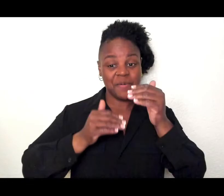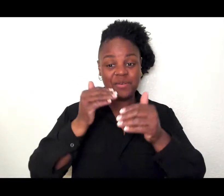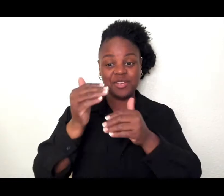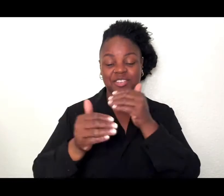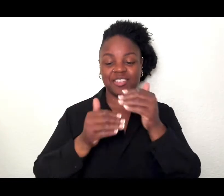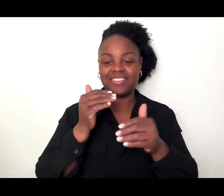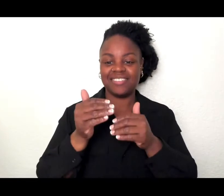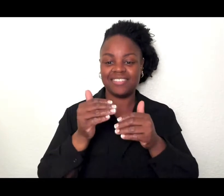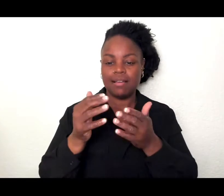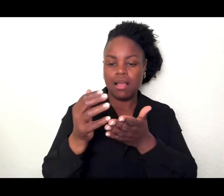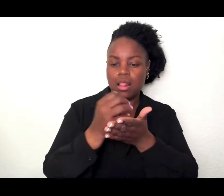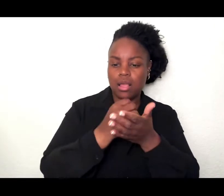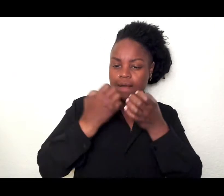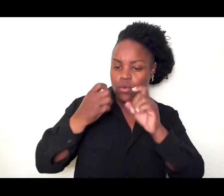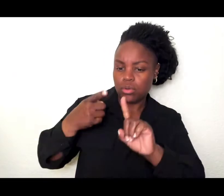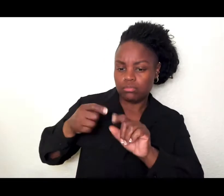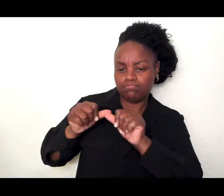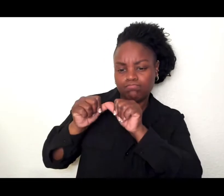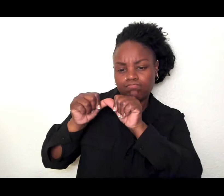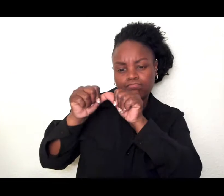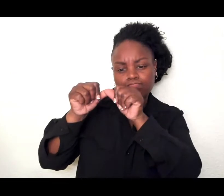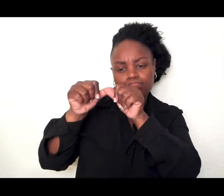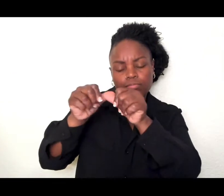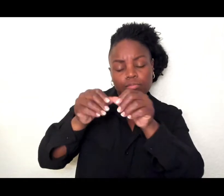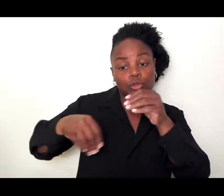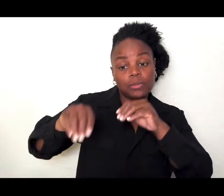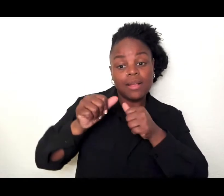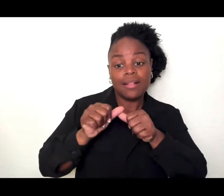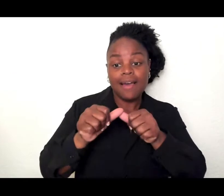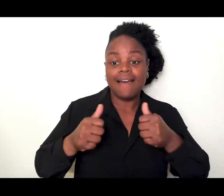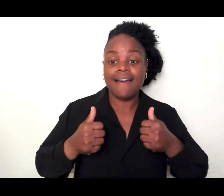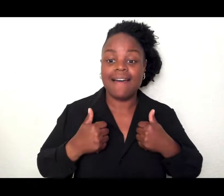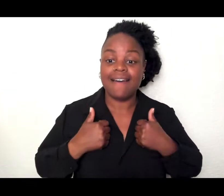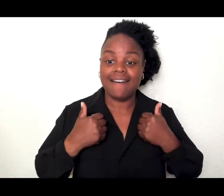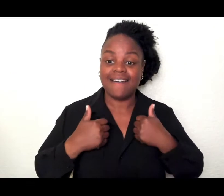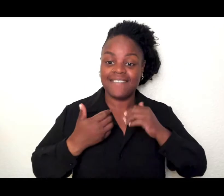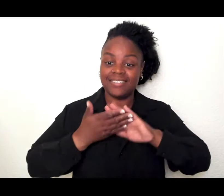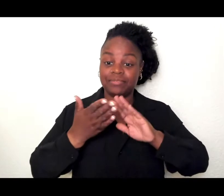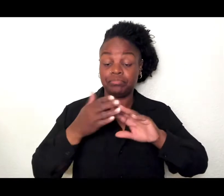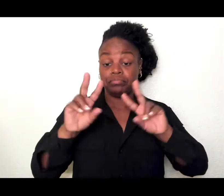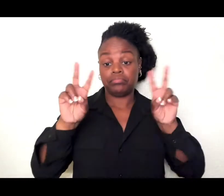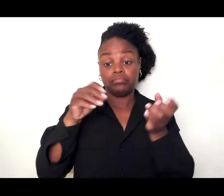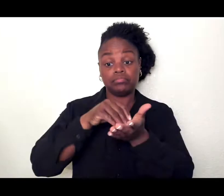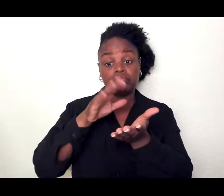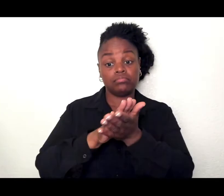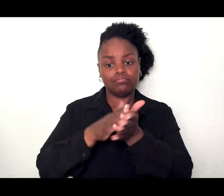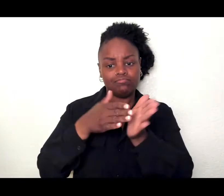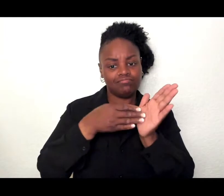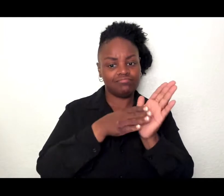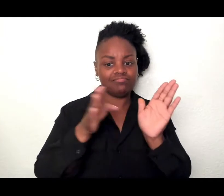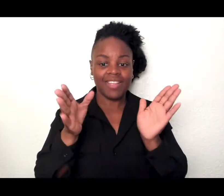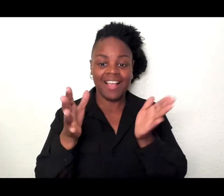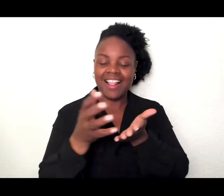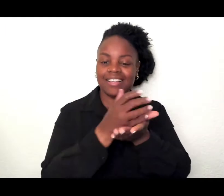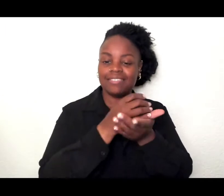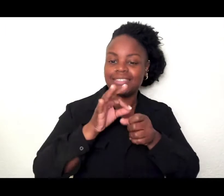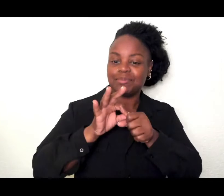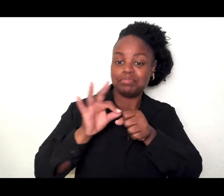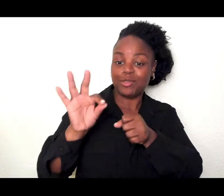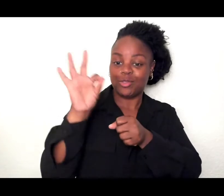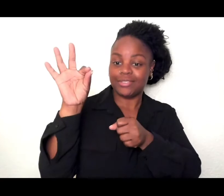forward, a collective effort to keep our movements alive. The title of this documentary reflects the